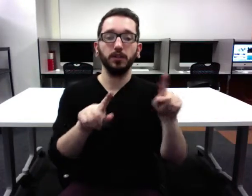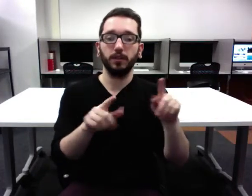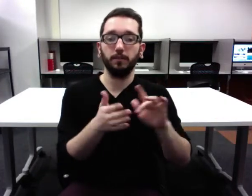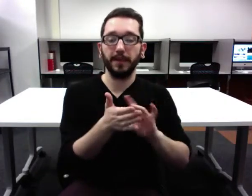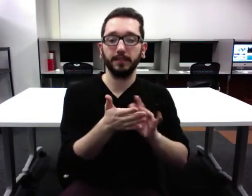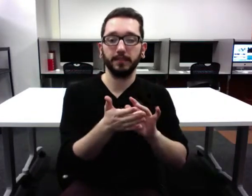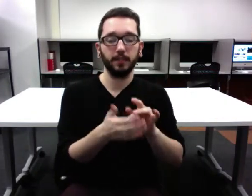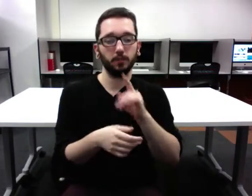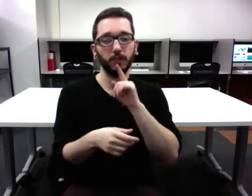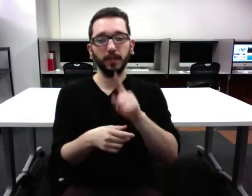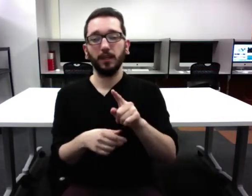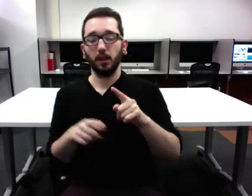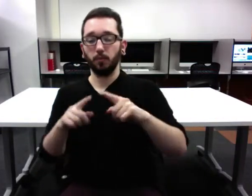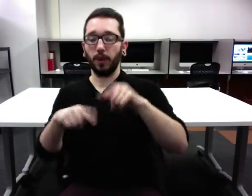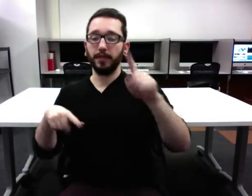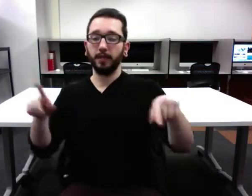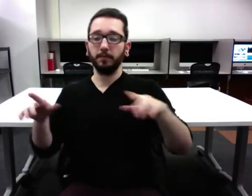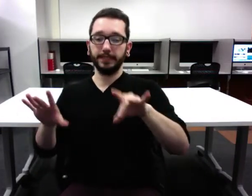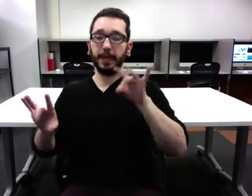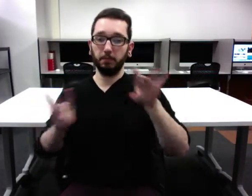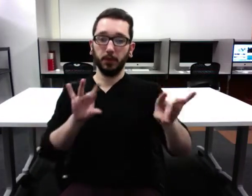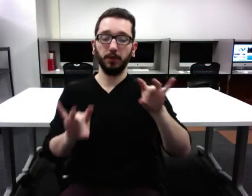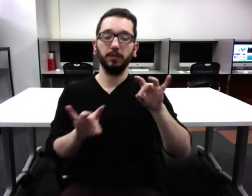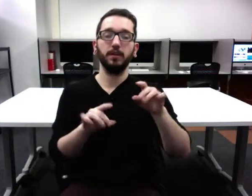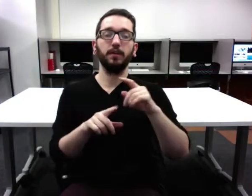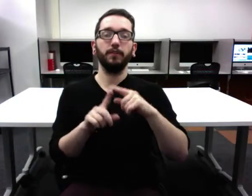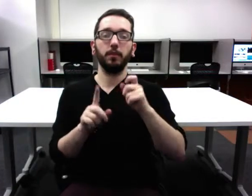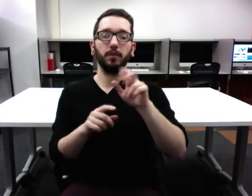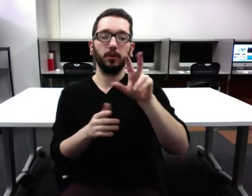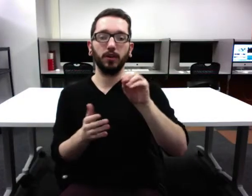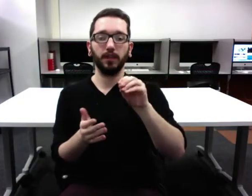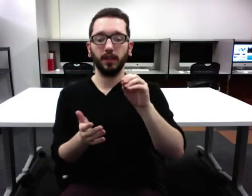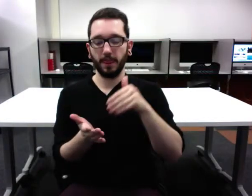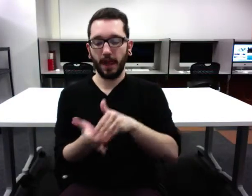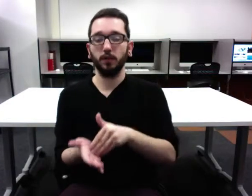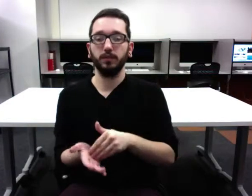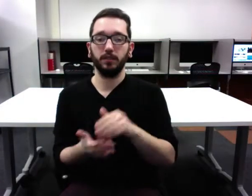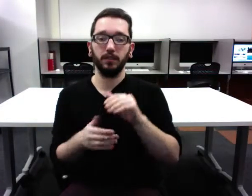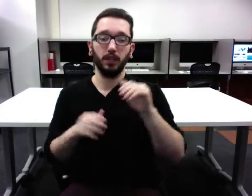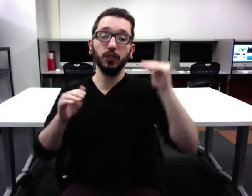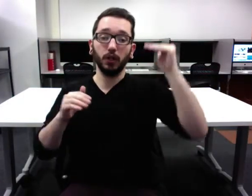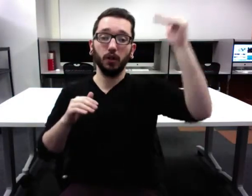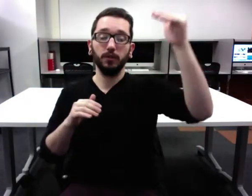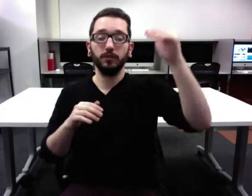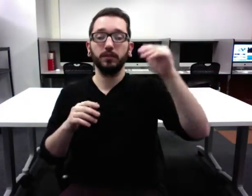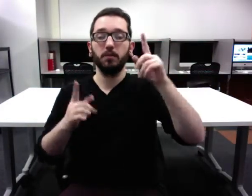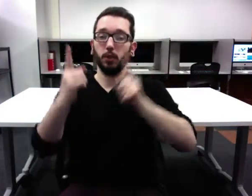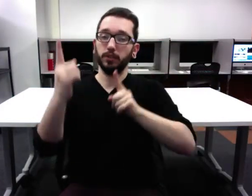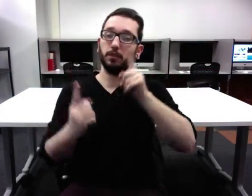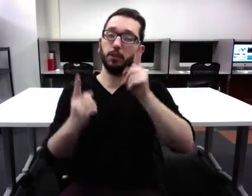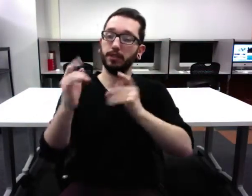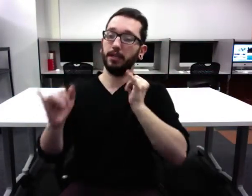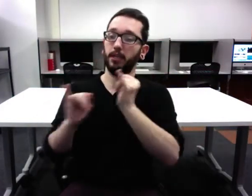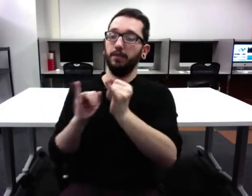Americans, 31,000 adults. And these were actual person-to-person interviews that were done in conjunction with the Centers for Disease